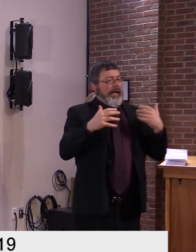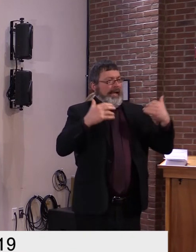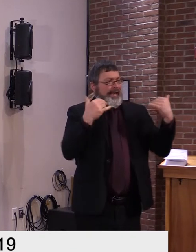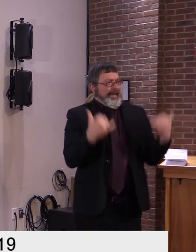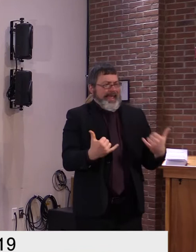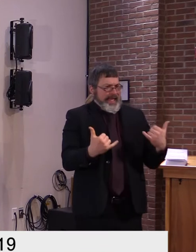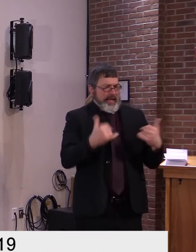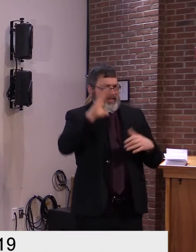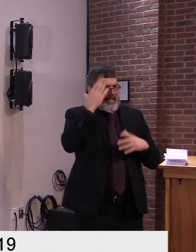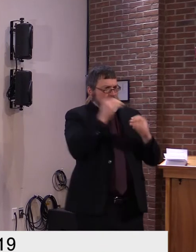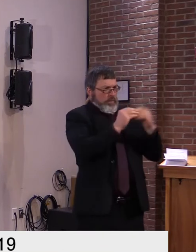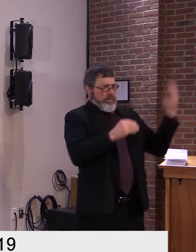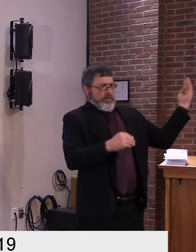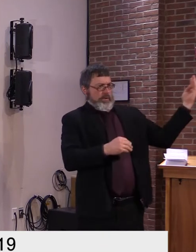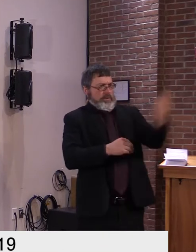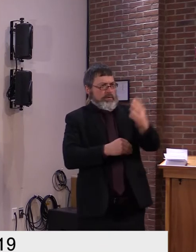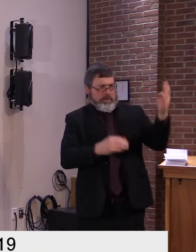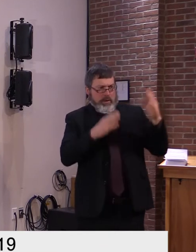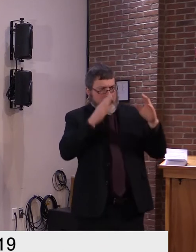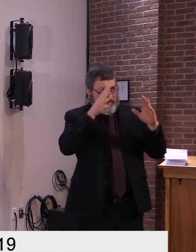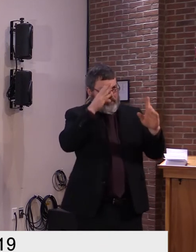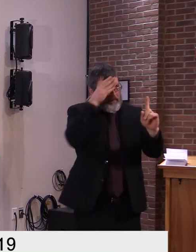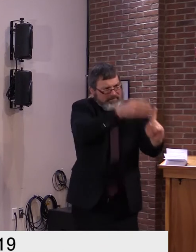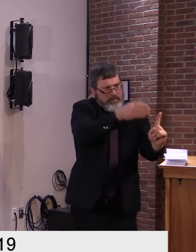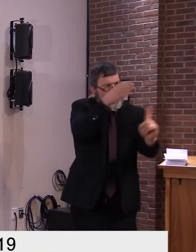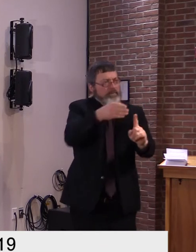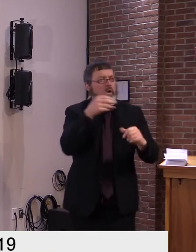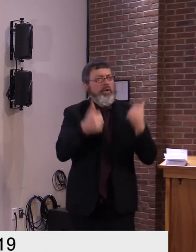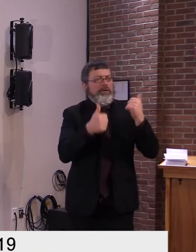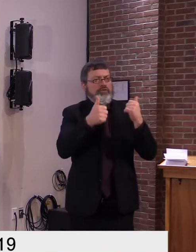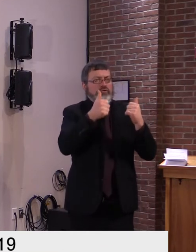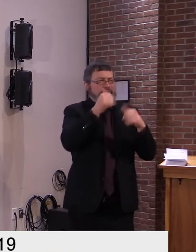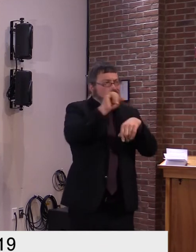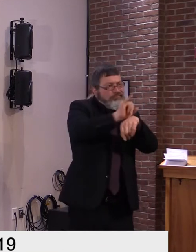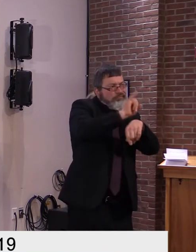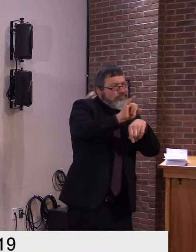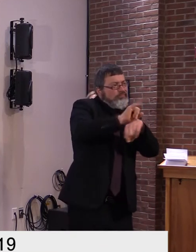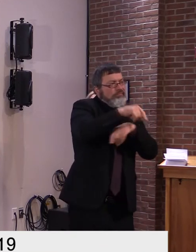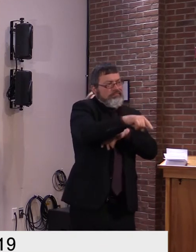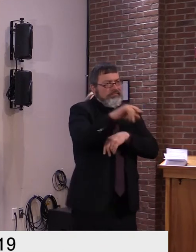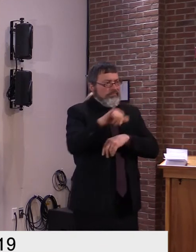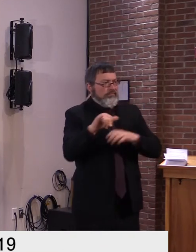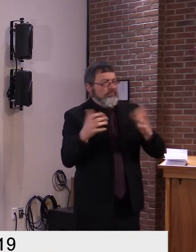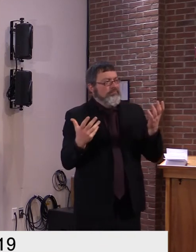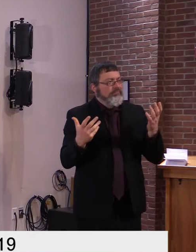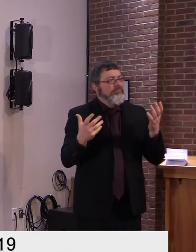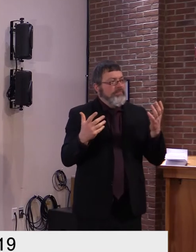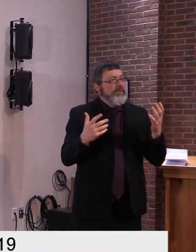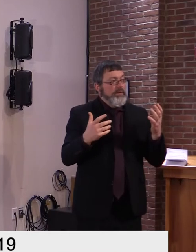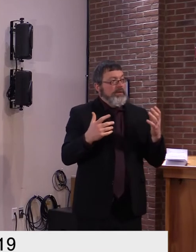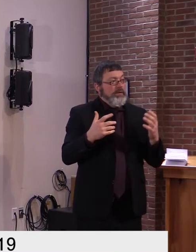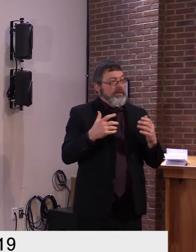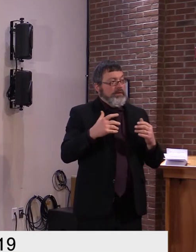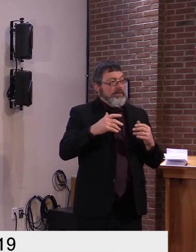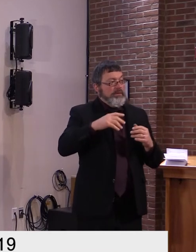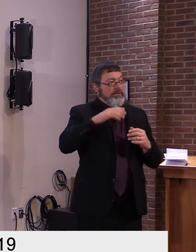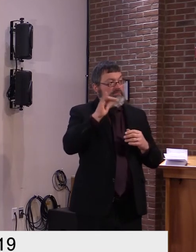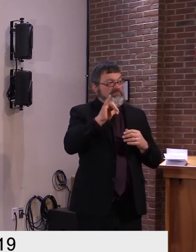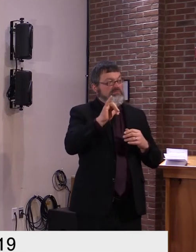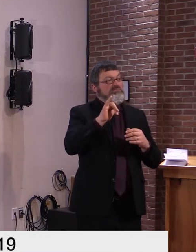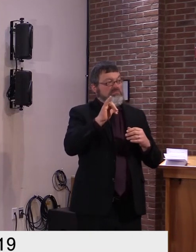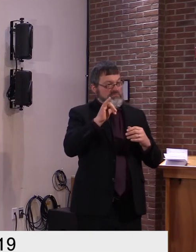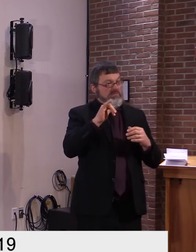I would expect, as I understand, that it could be a major portion of the economic relief could be in PPP.